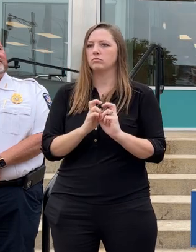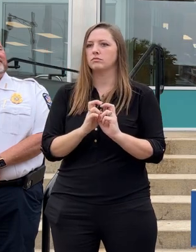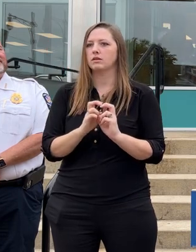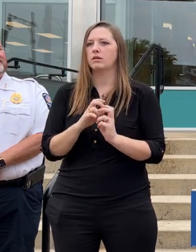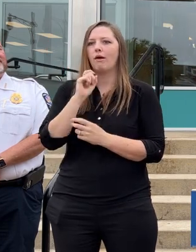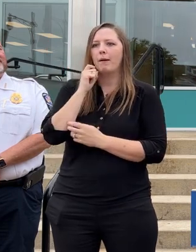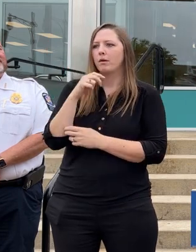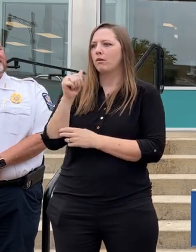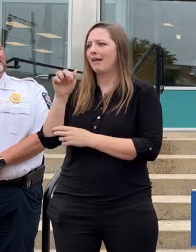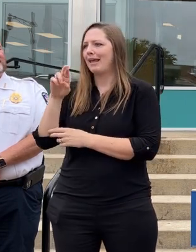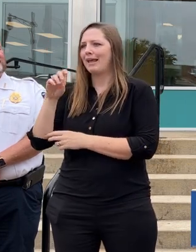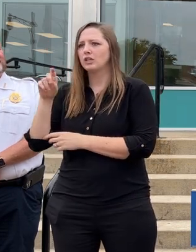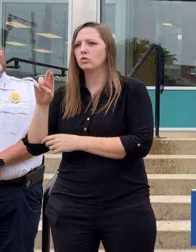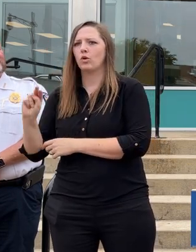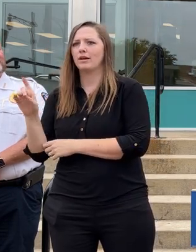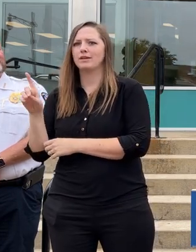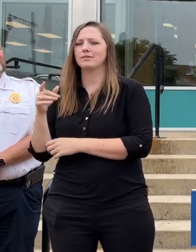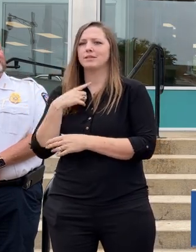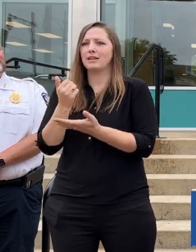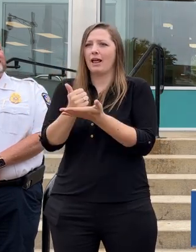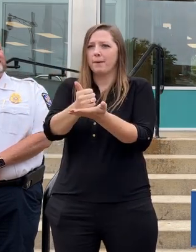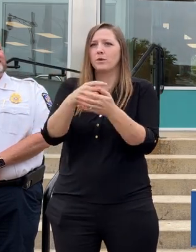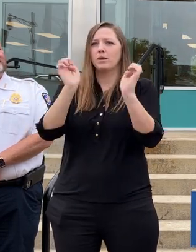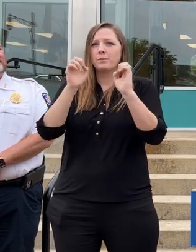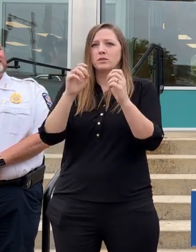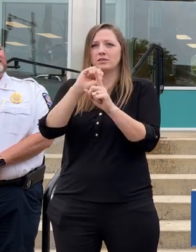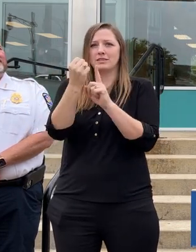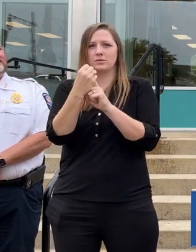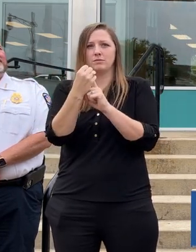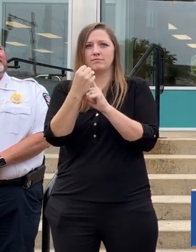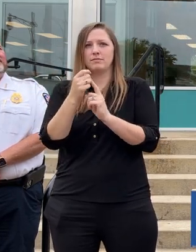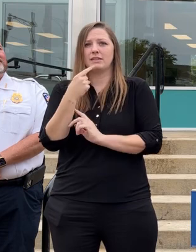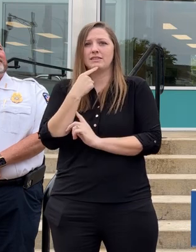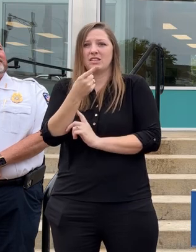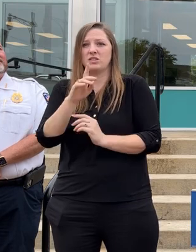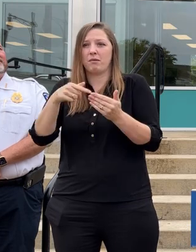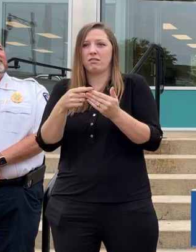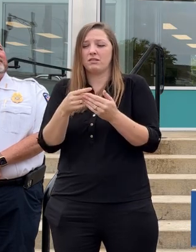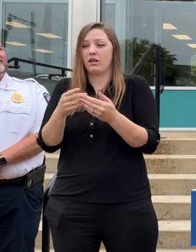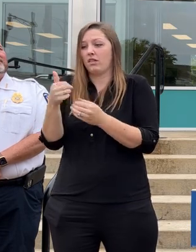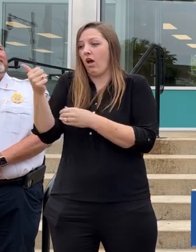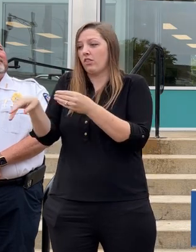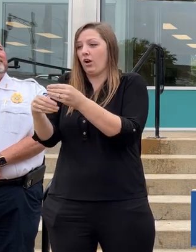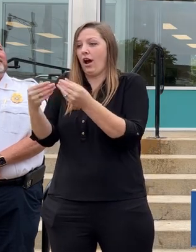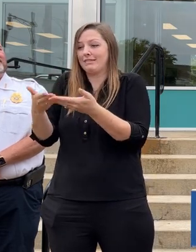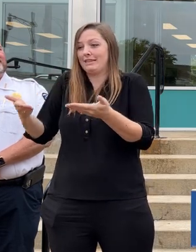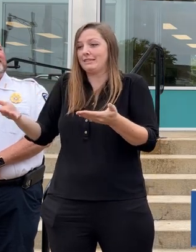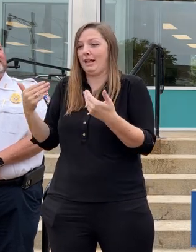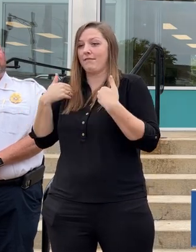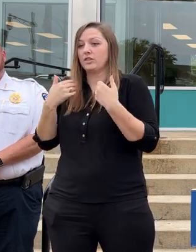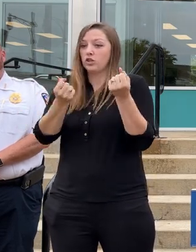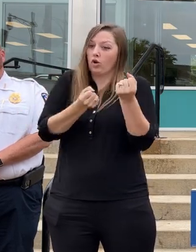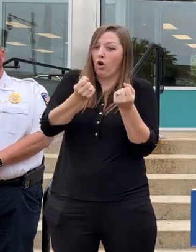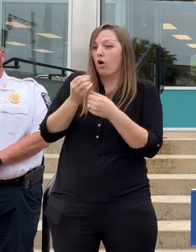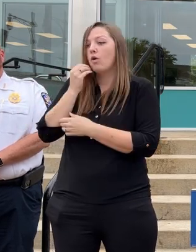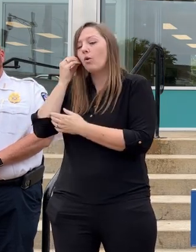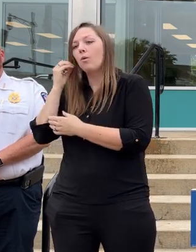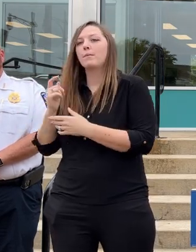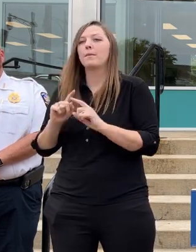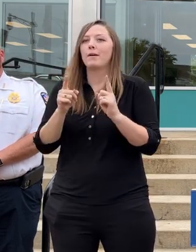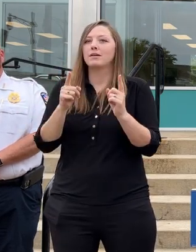which also helps you in an emergency situation. It not only tells you about the additional items that you should have in your home and your car to be prepared for the winter